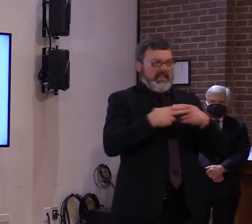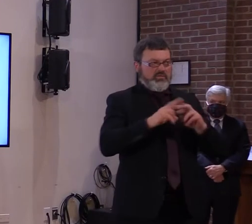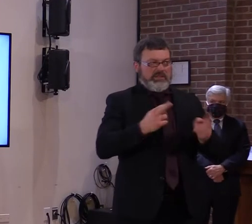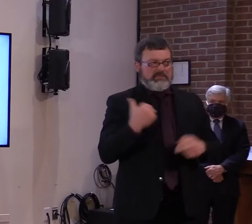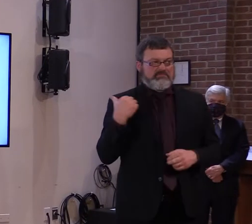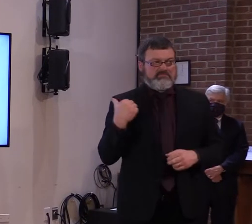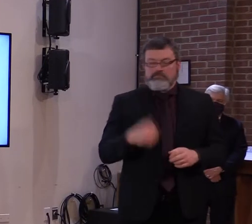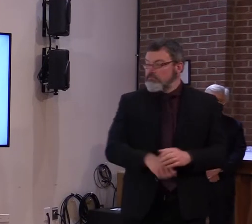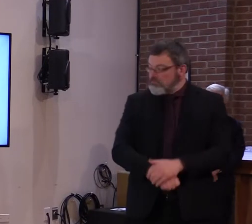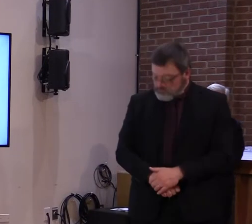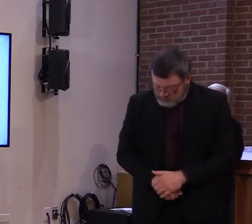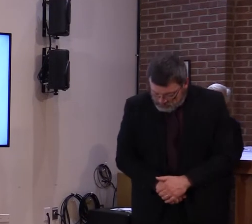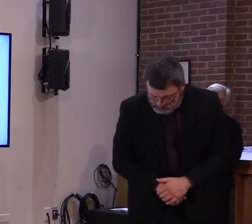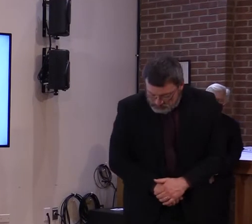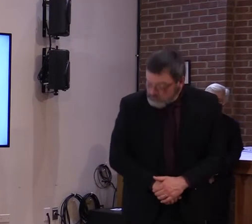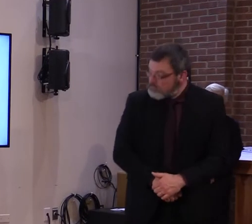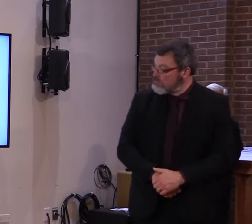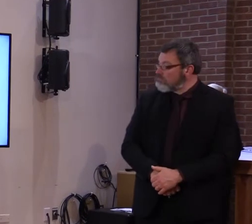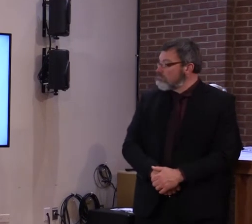Morning, everyone.